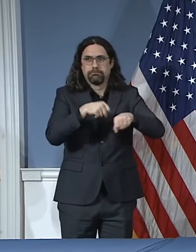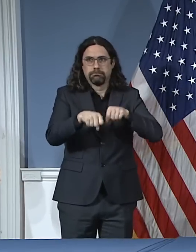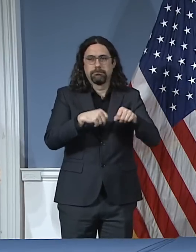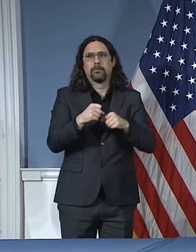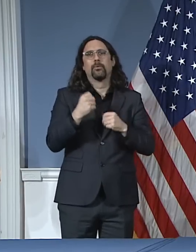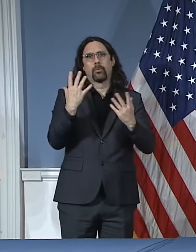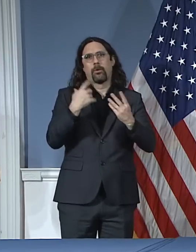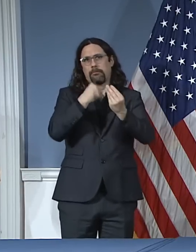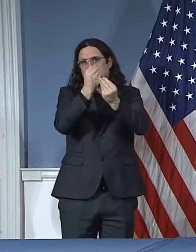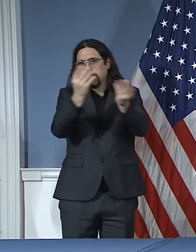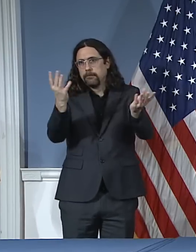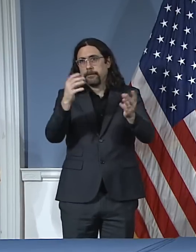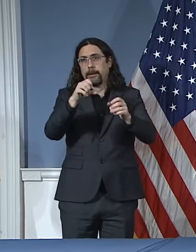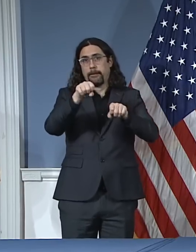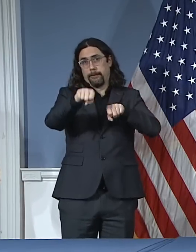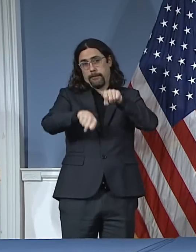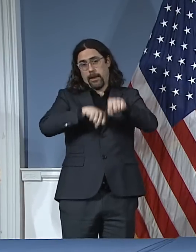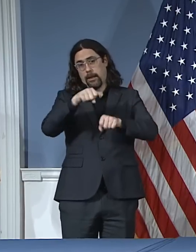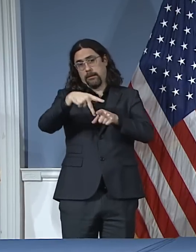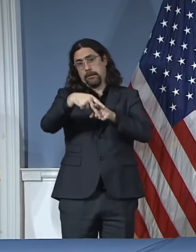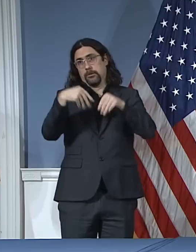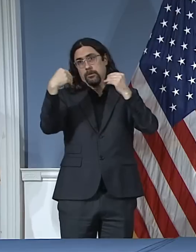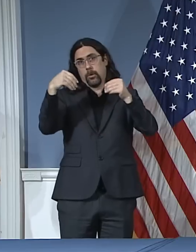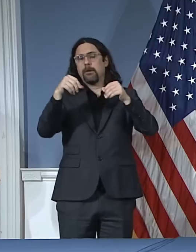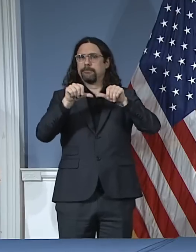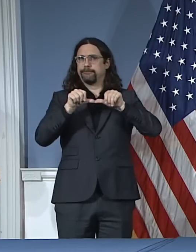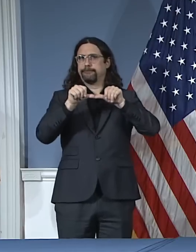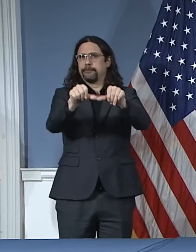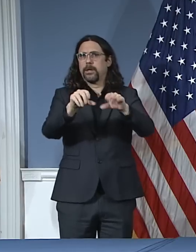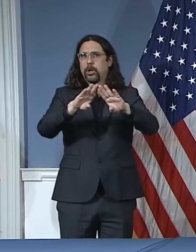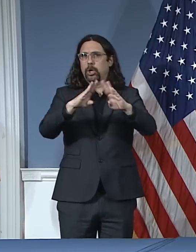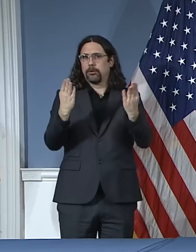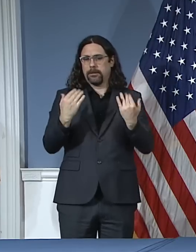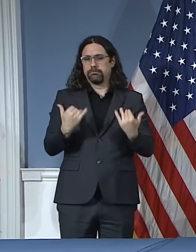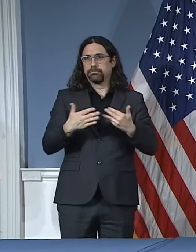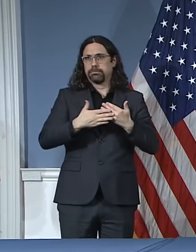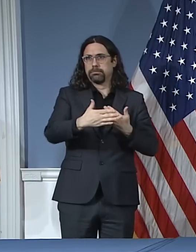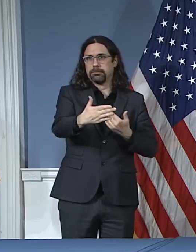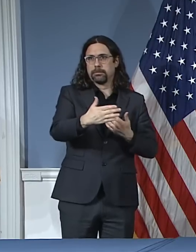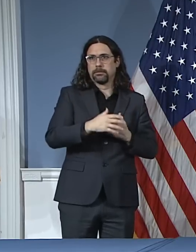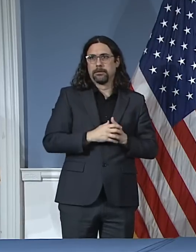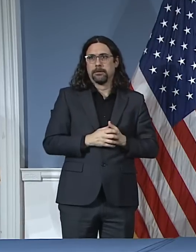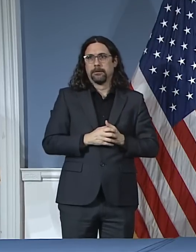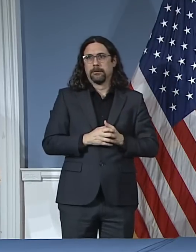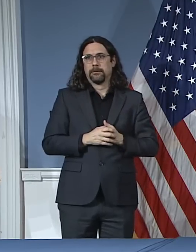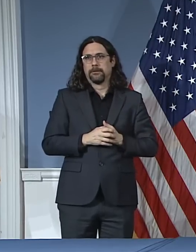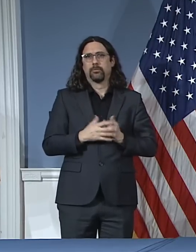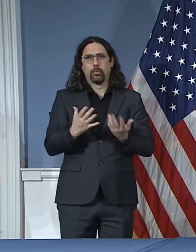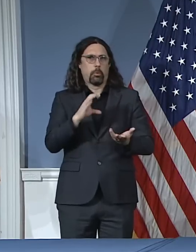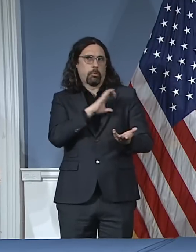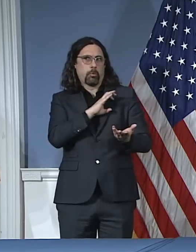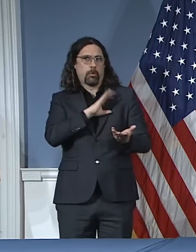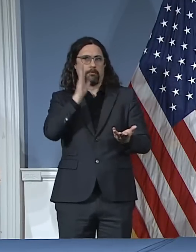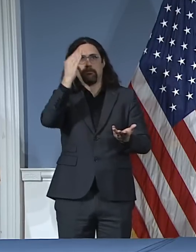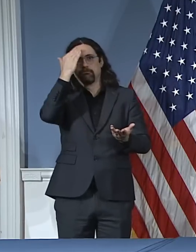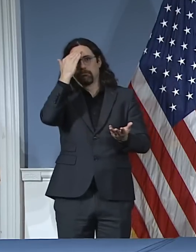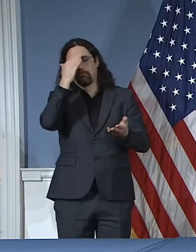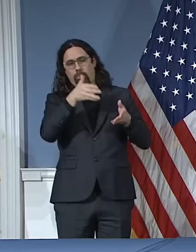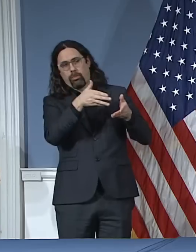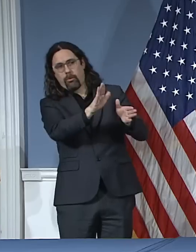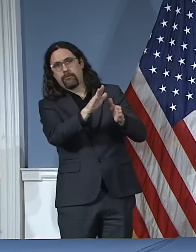are open, all of our enforcement agents will know to respect that and allow them to keep doing their work that we all